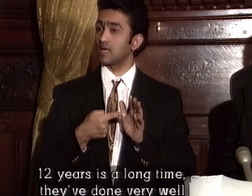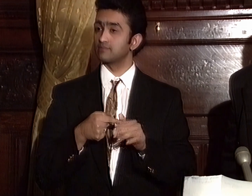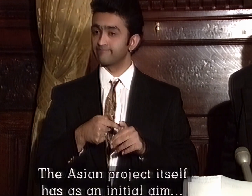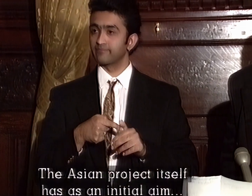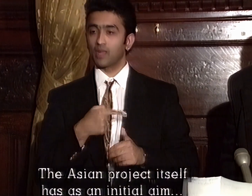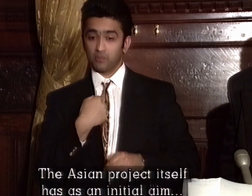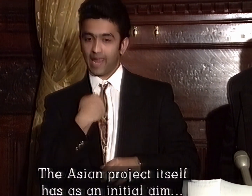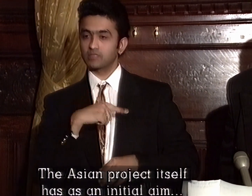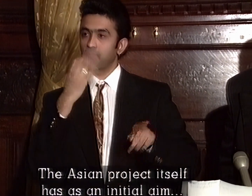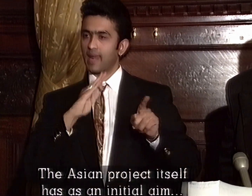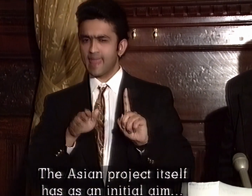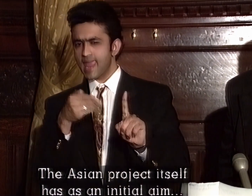The Asian project itself